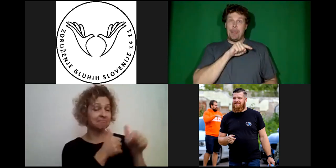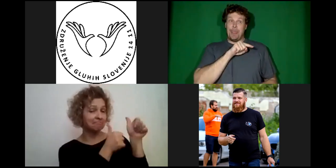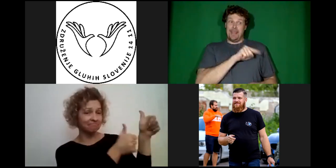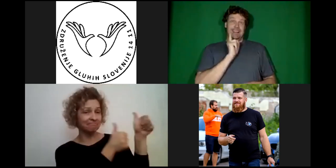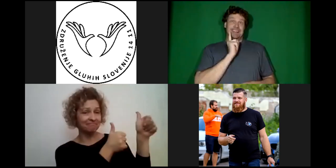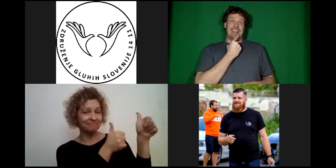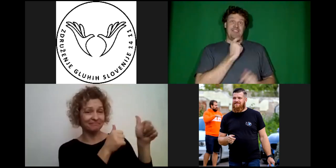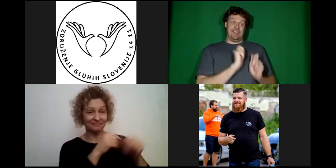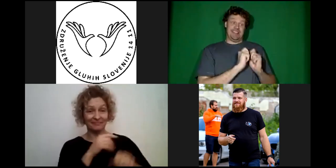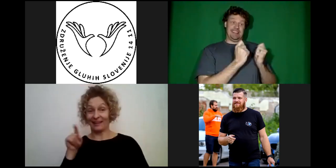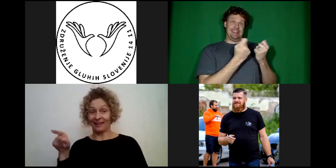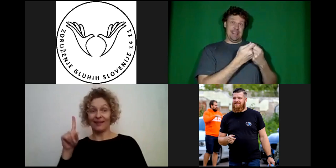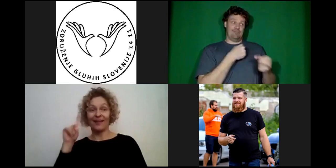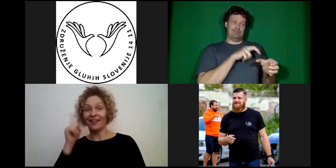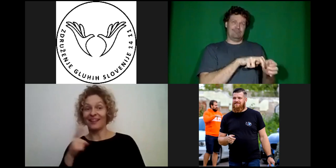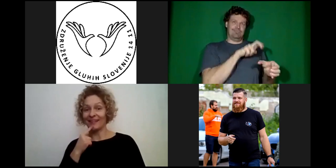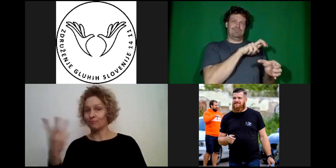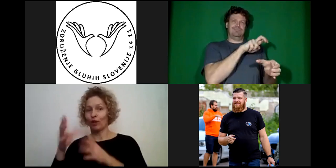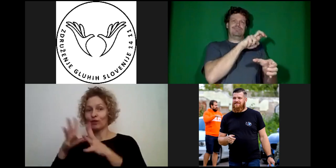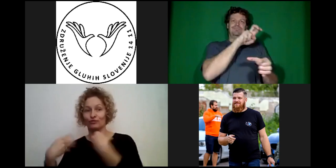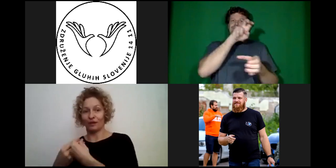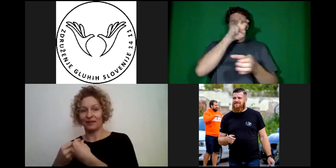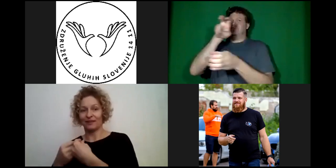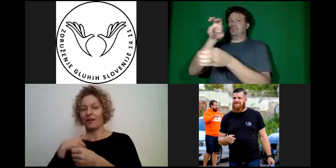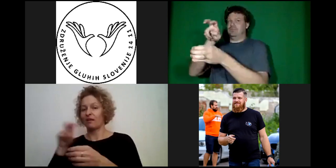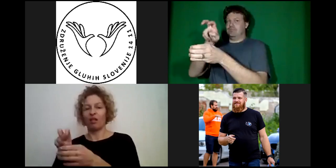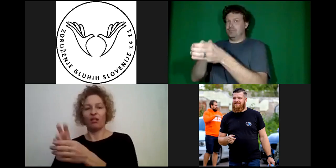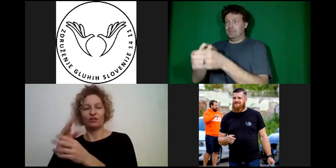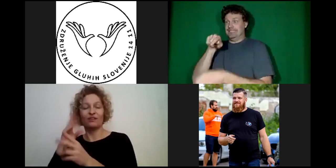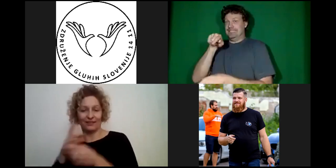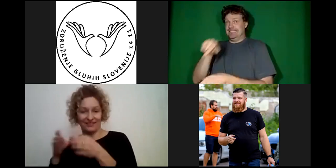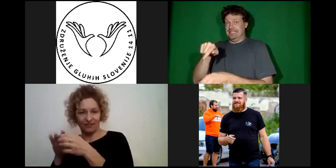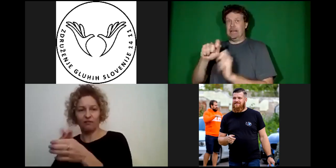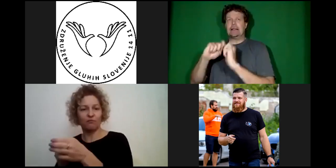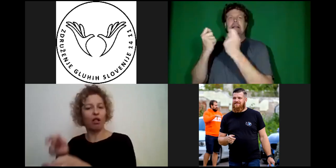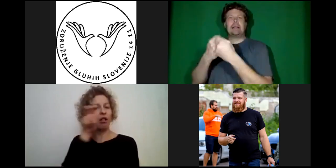talk to your family and you have to start training on a daily basis.